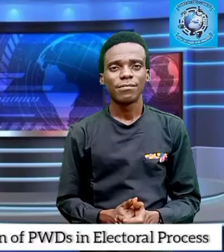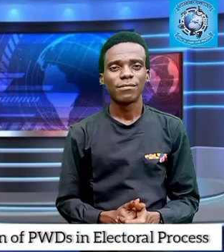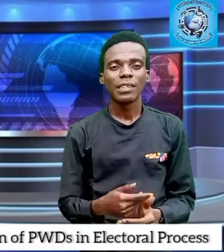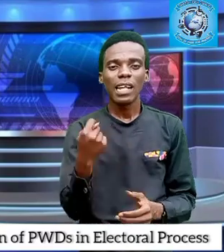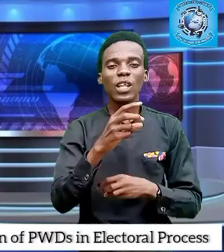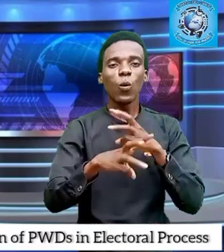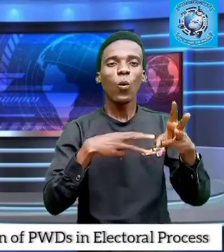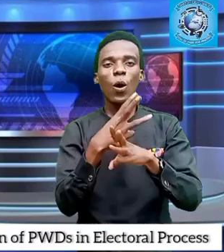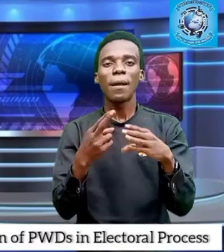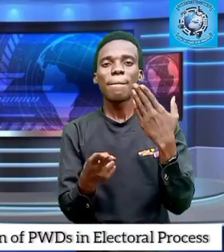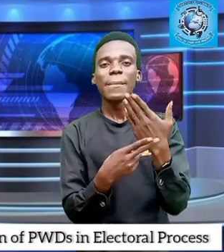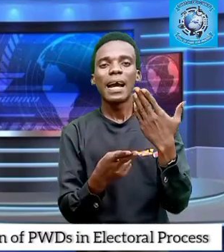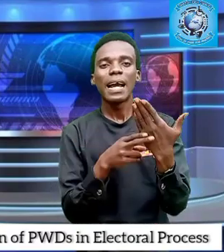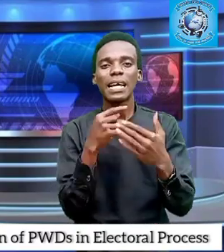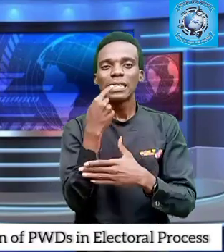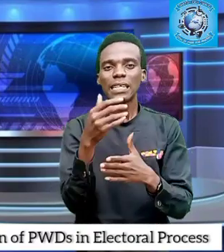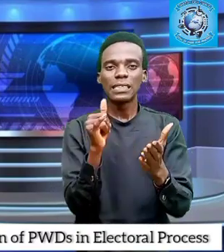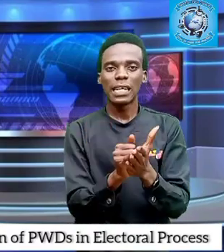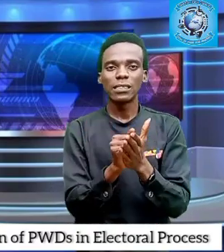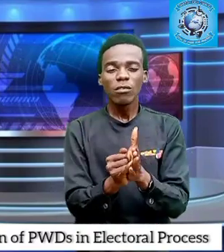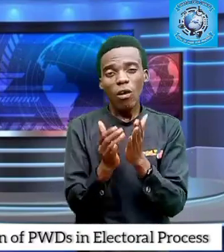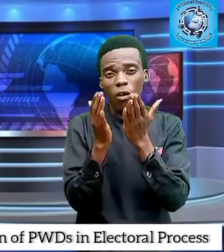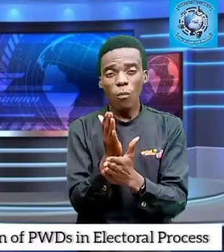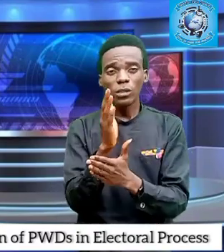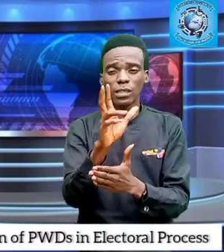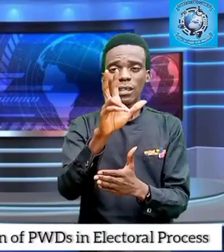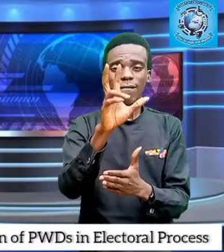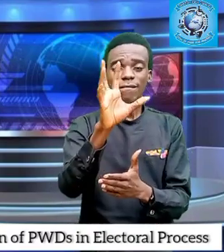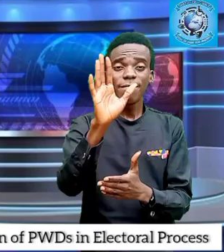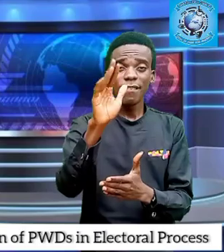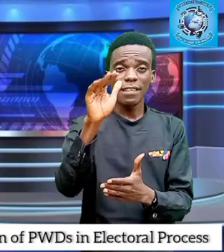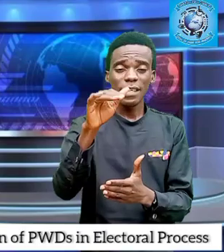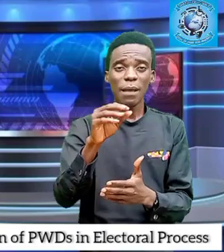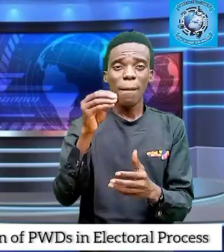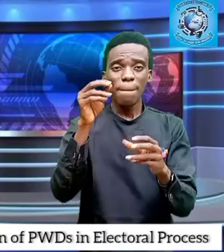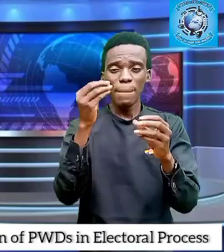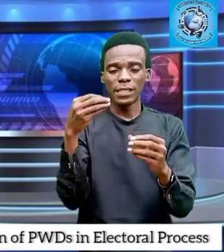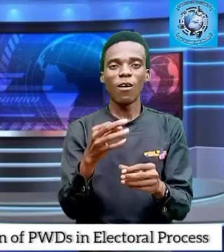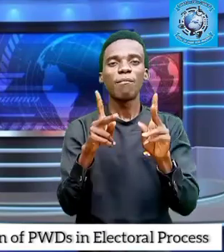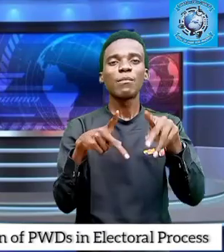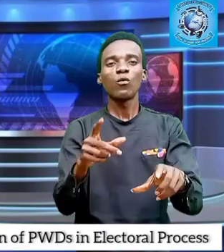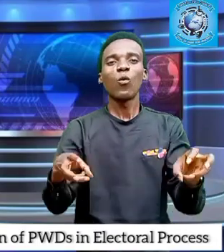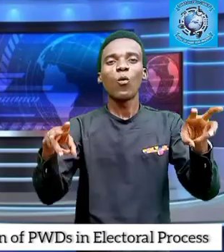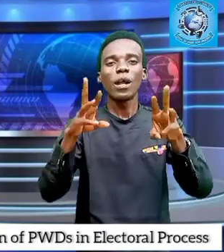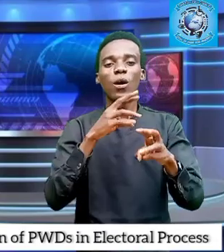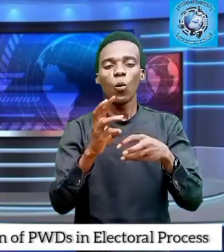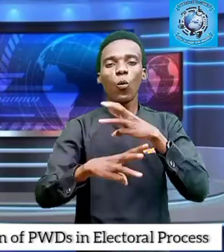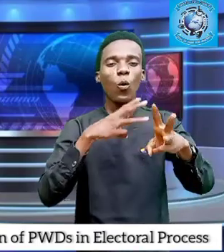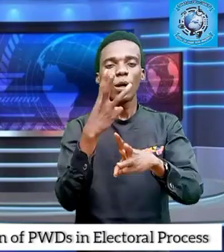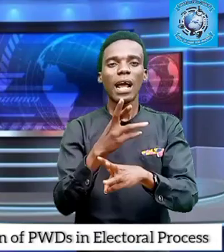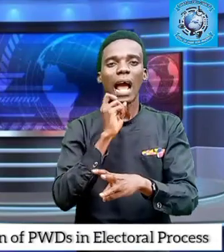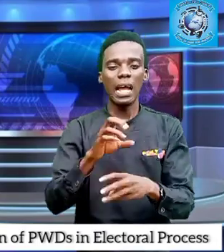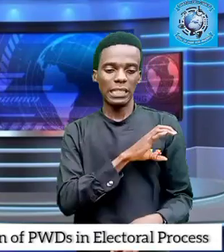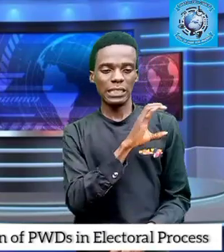The World Bank states that approximately 15% of people worldwide are citizens with